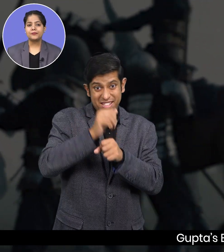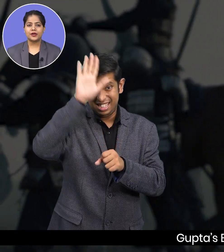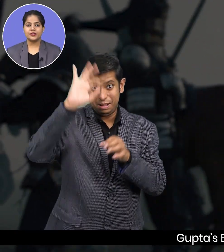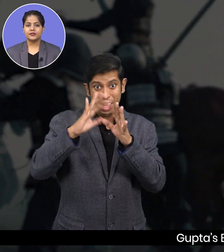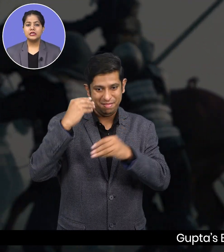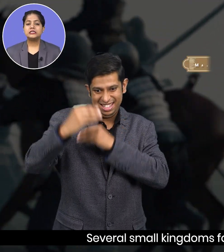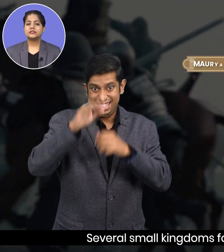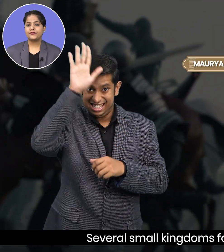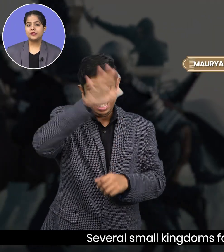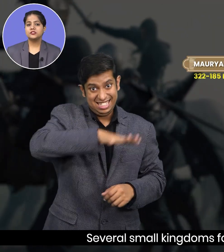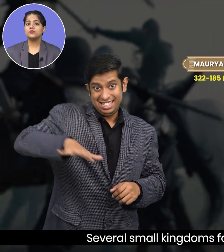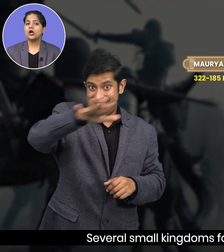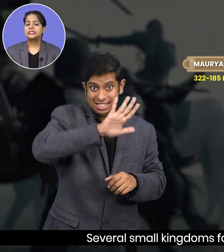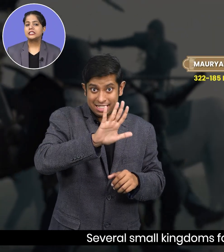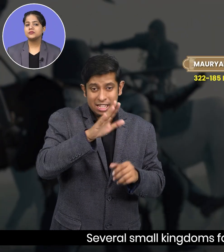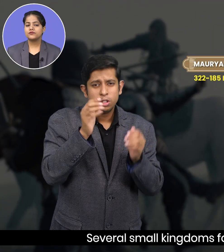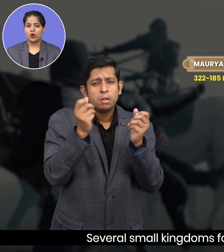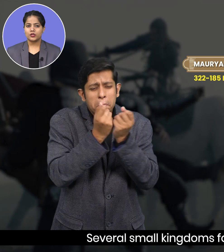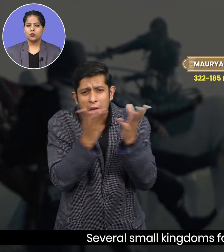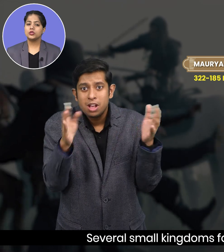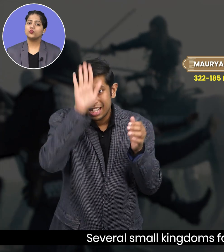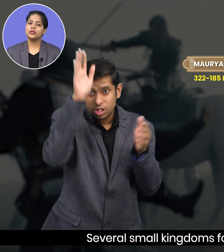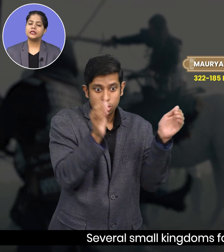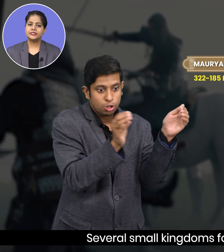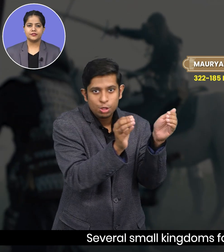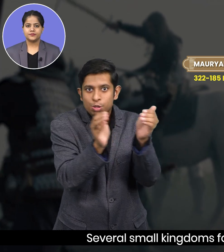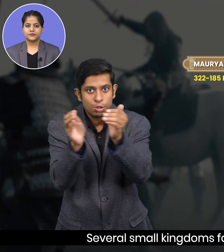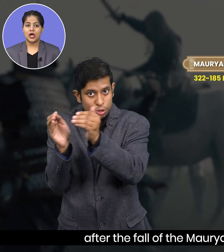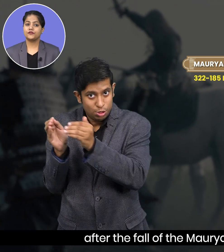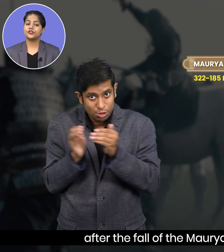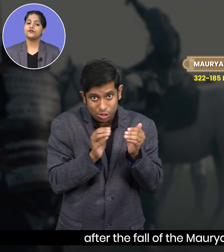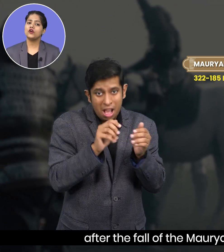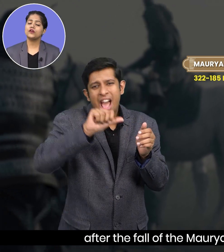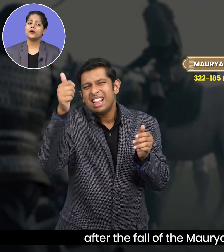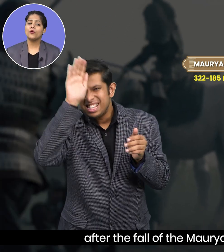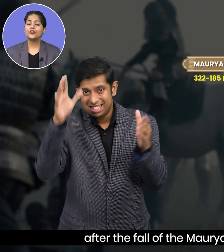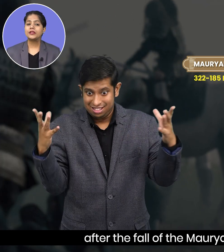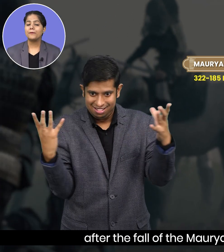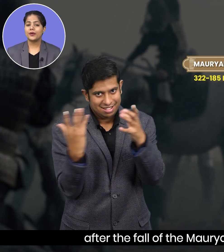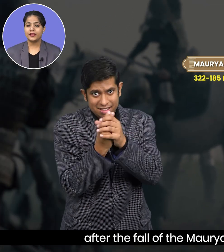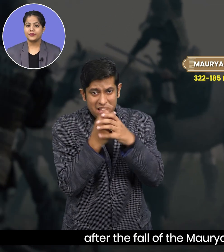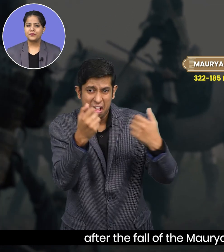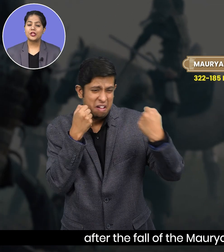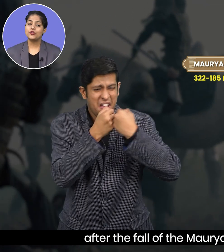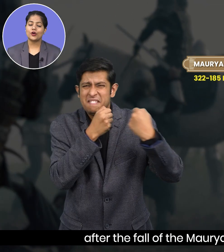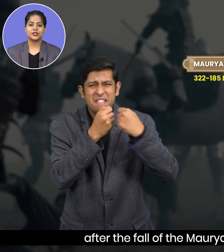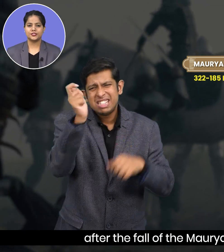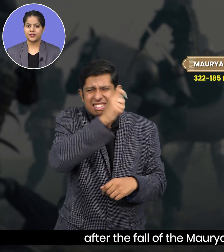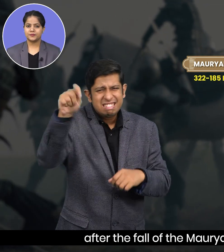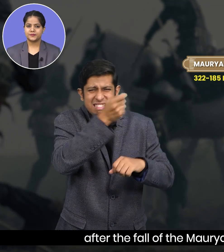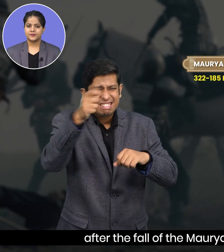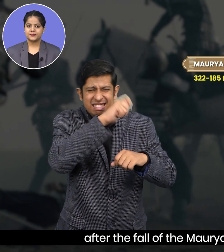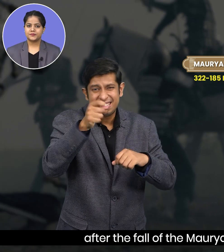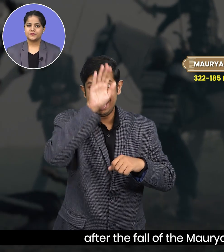Gupta's empire, several small kingdoms fought with one another after the fall of the Mauryan Empire in North